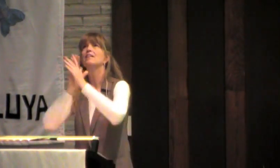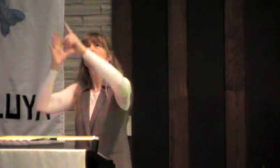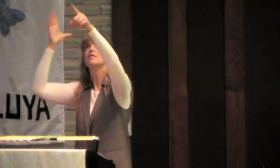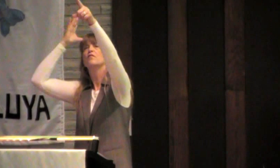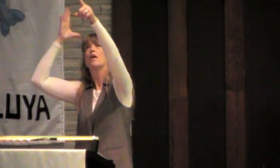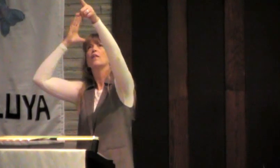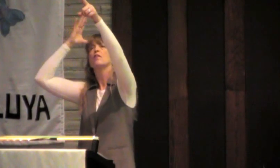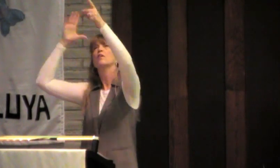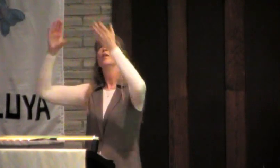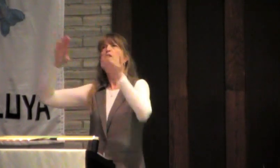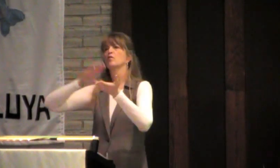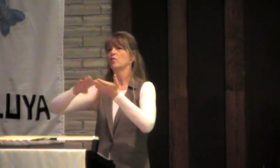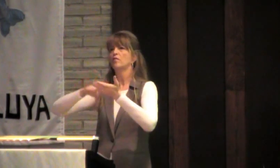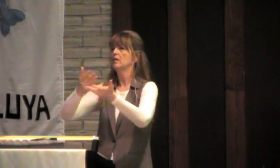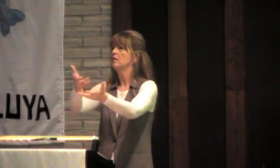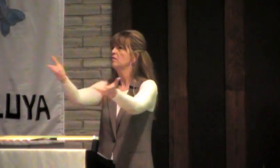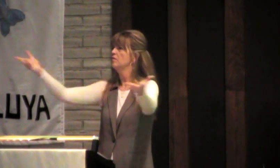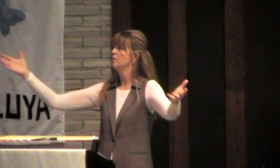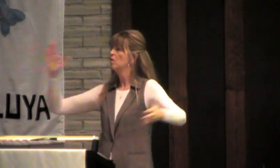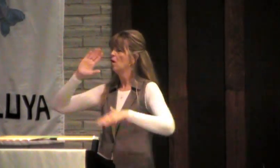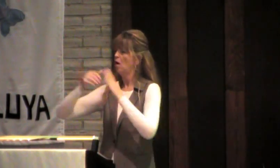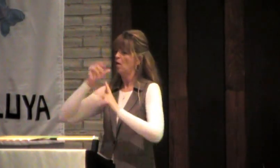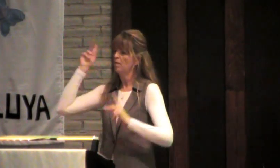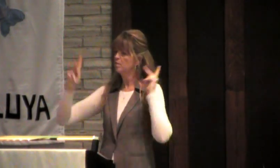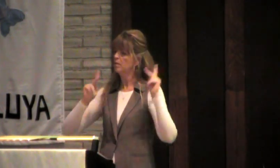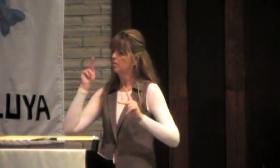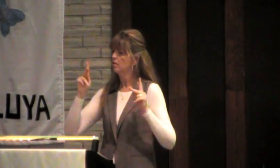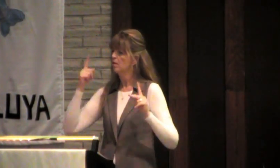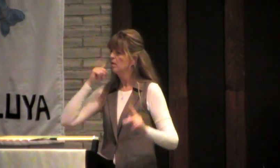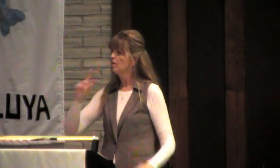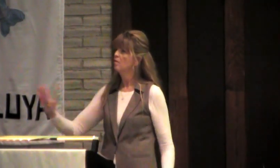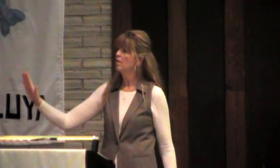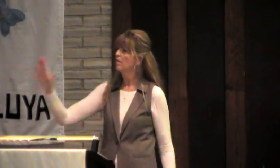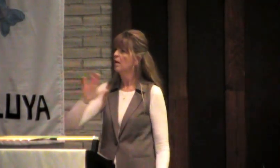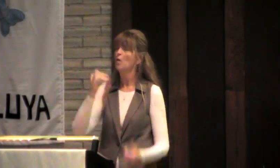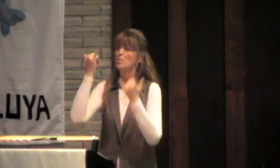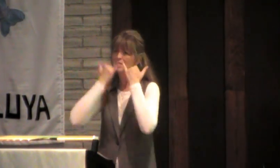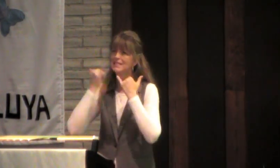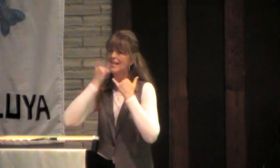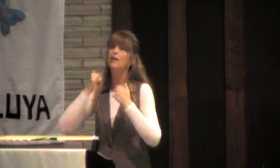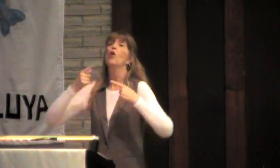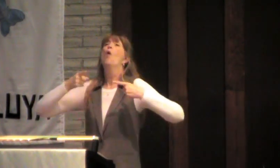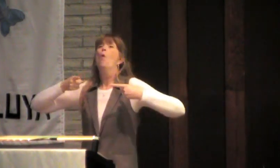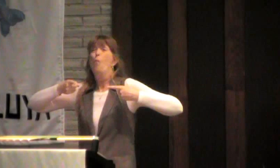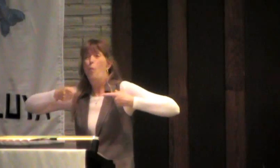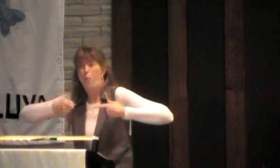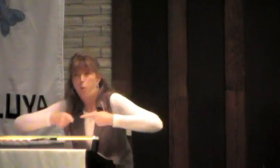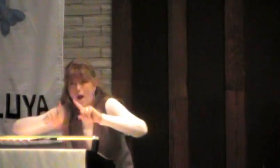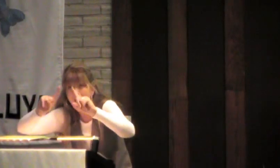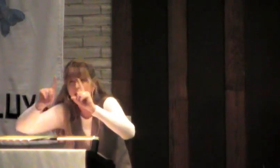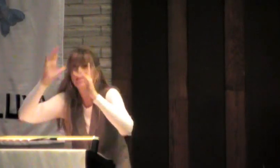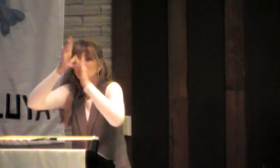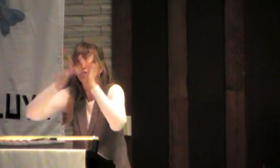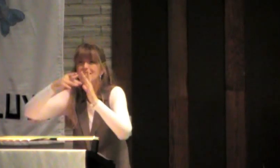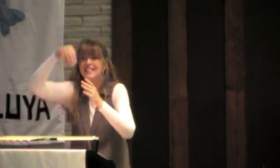Jesus even asked the Father to forgive all the people for their mistakes